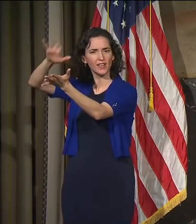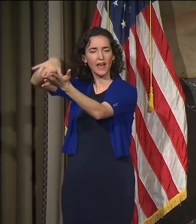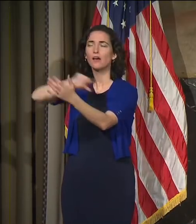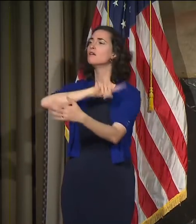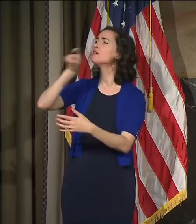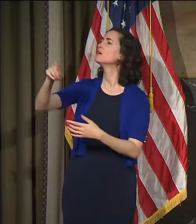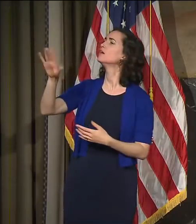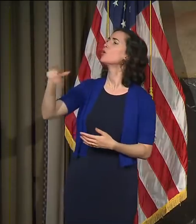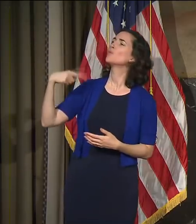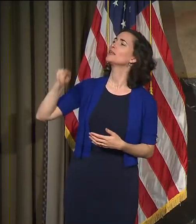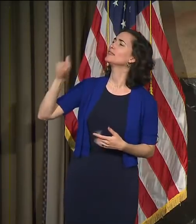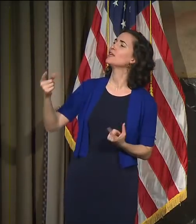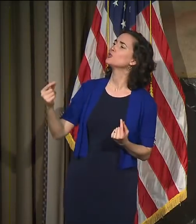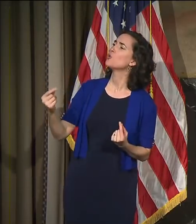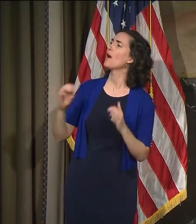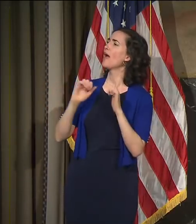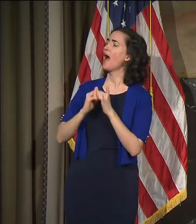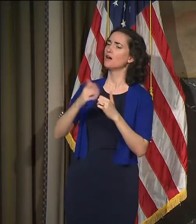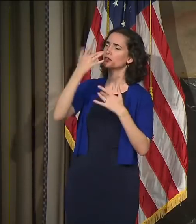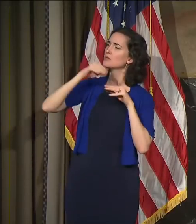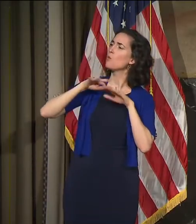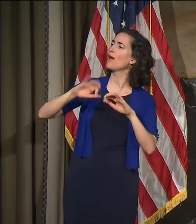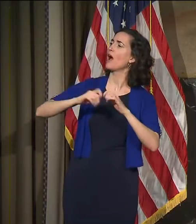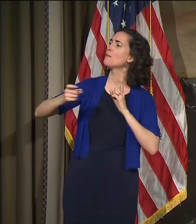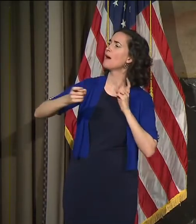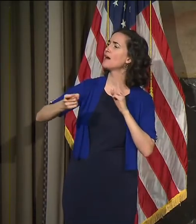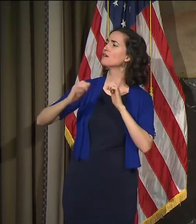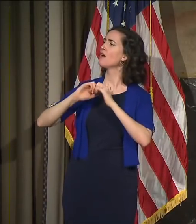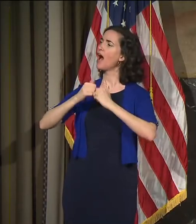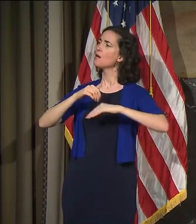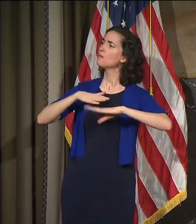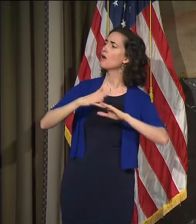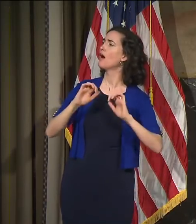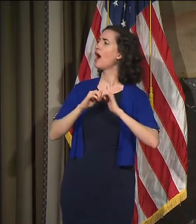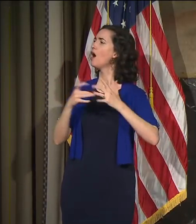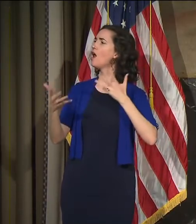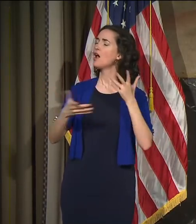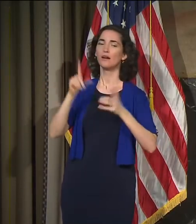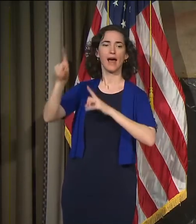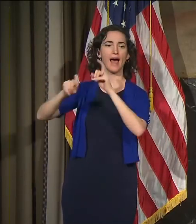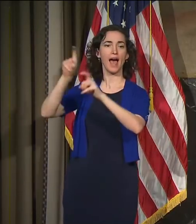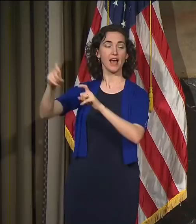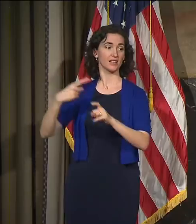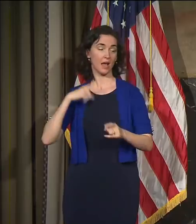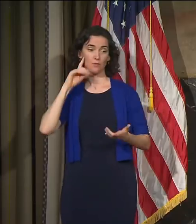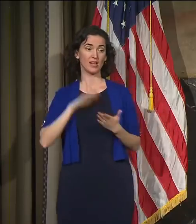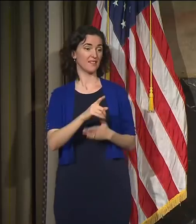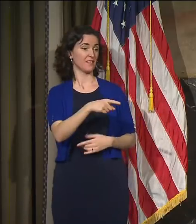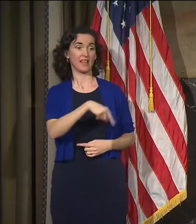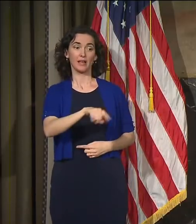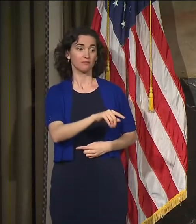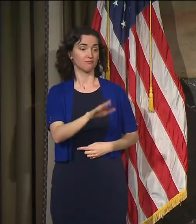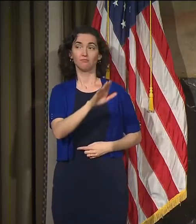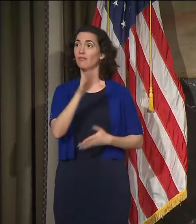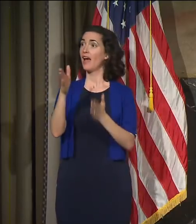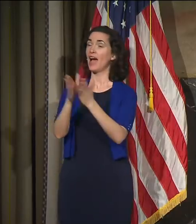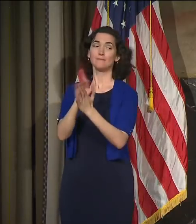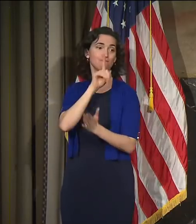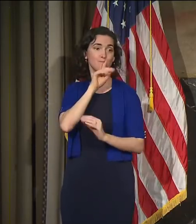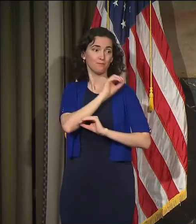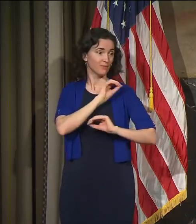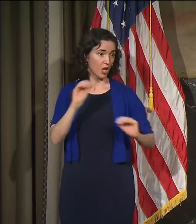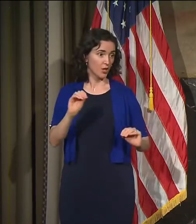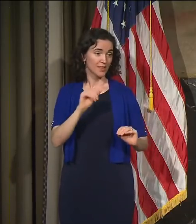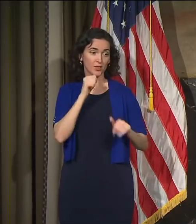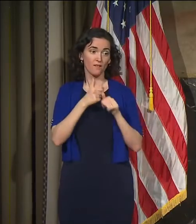terms of managing this public health emergency and the global pandemic that is COVID-19. They simply didn't